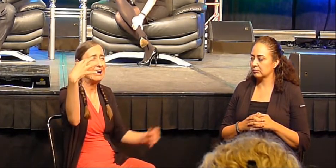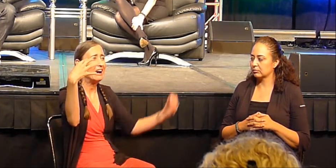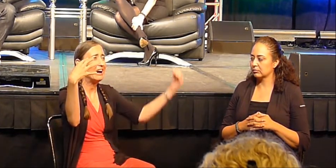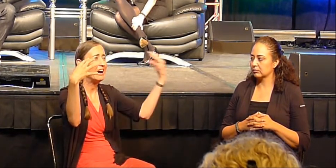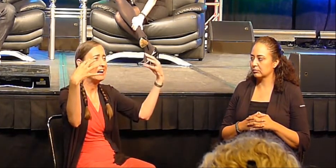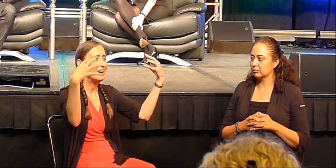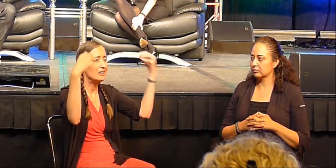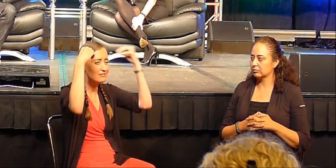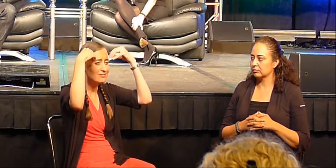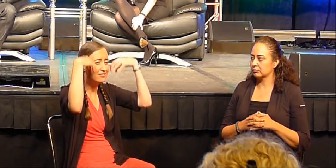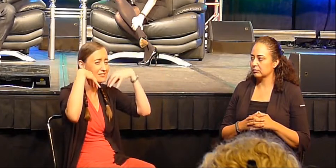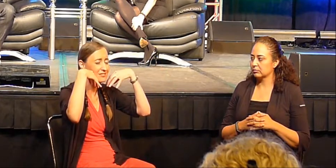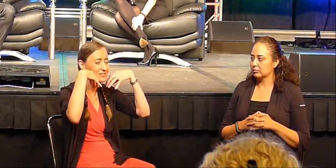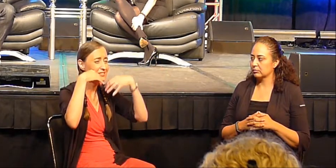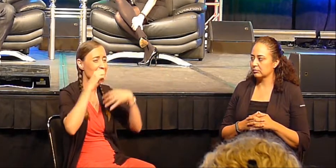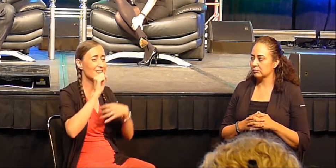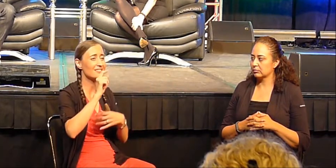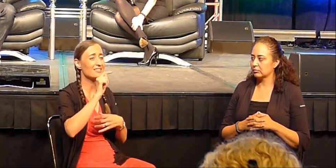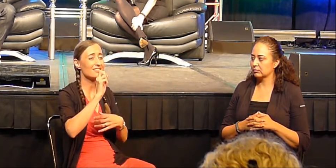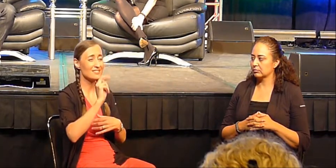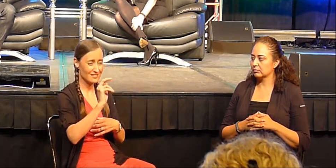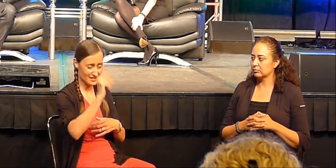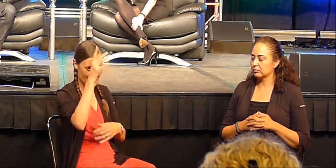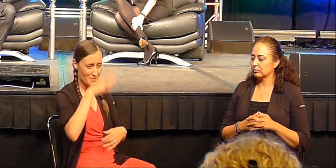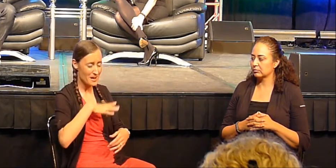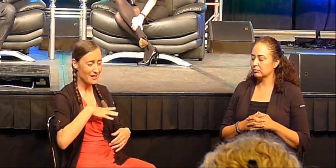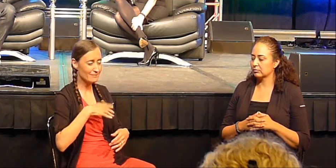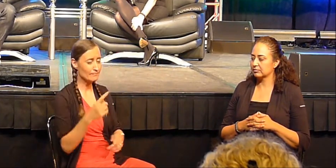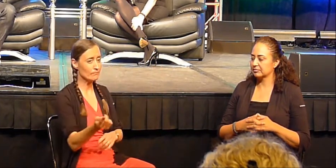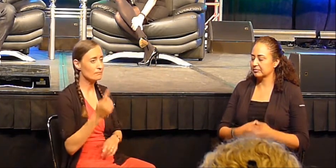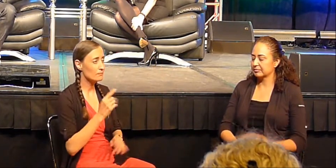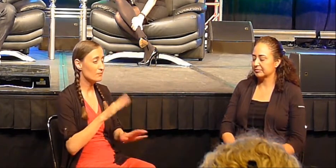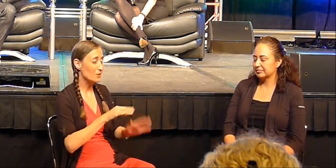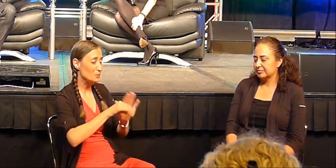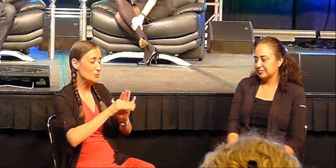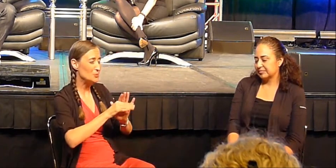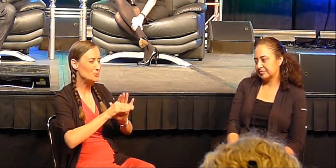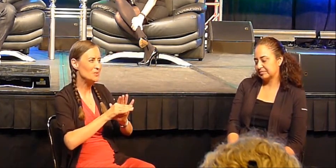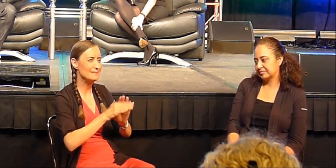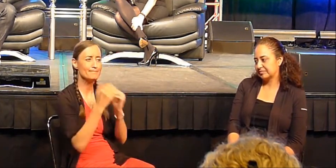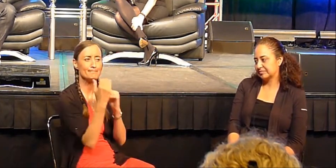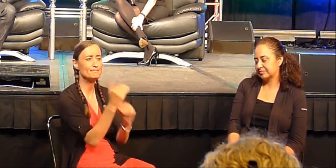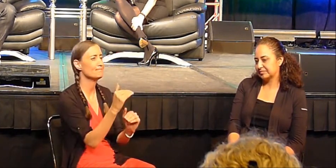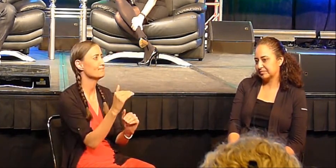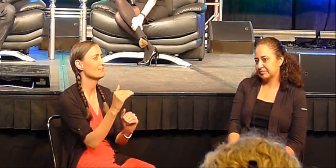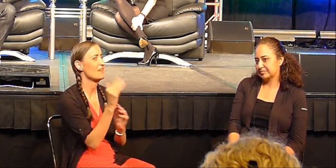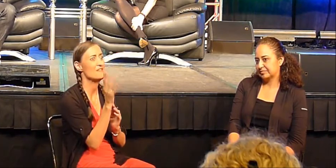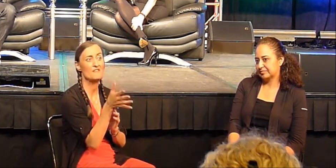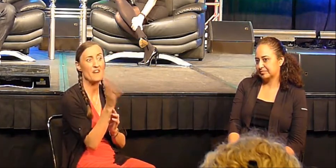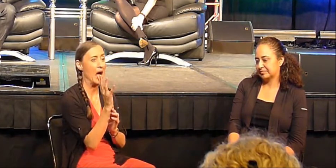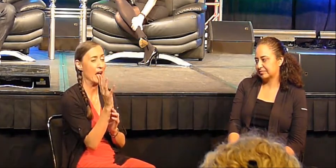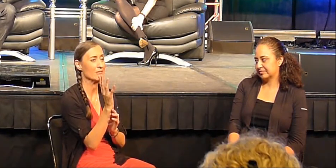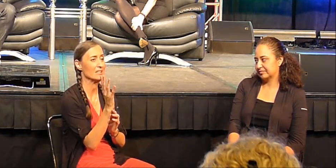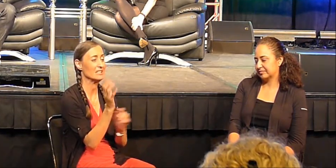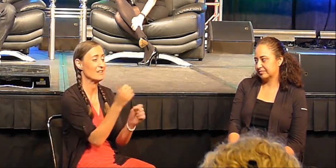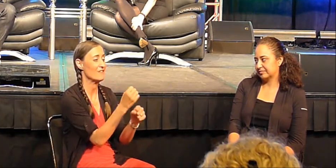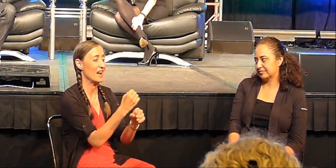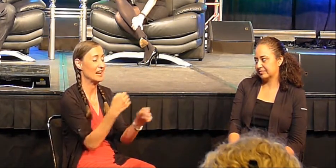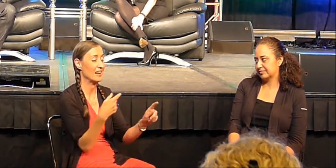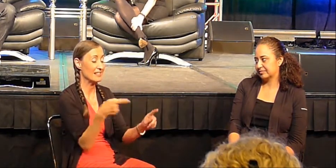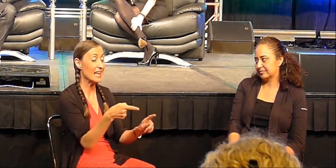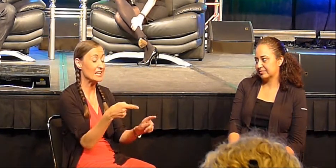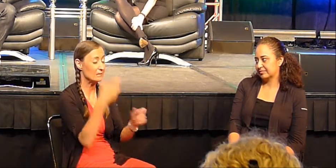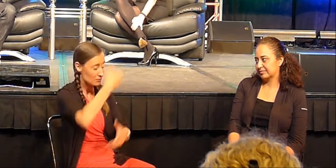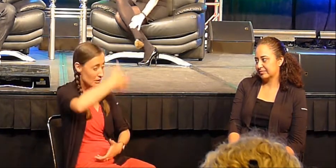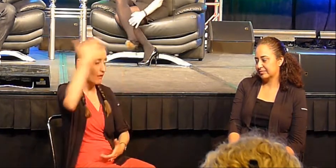everything. And the stuntman came up to us and said, you know, we can only shoot maybe 5 minutes of fighting before these guys need